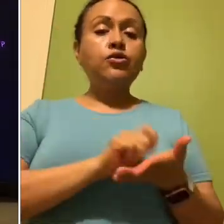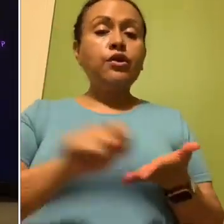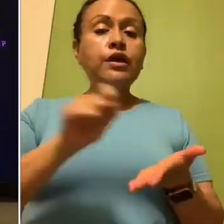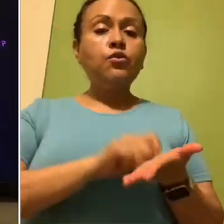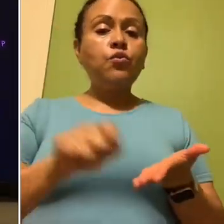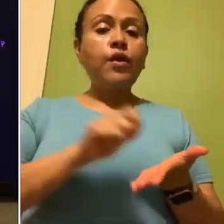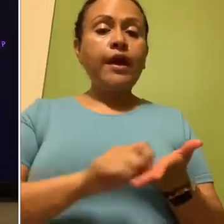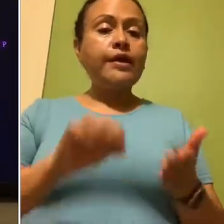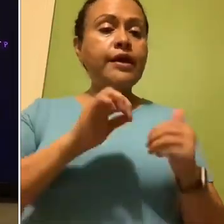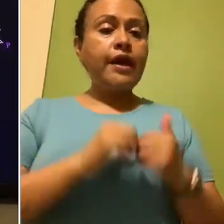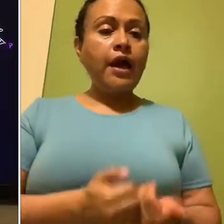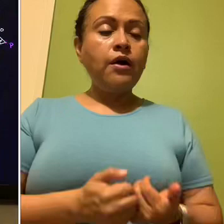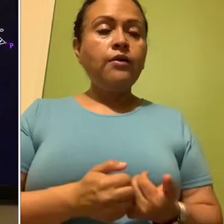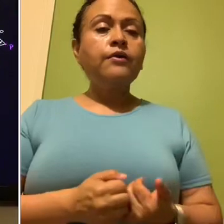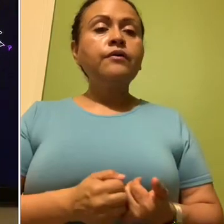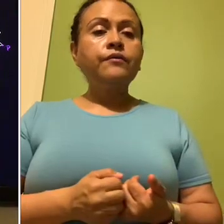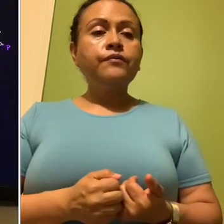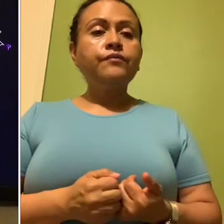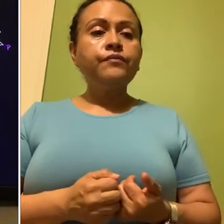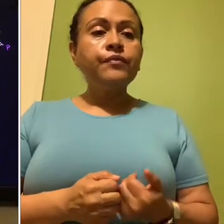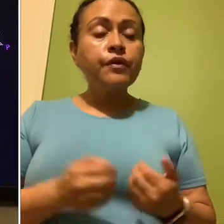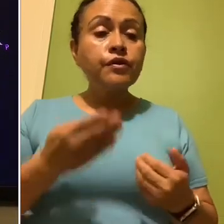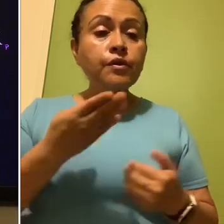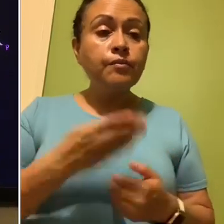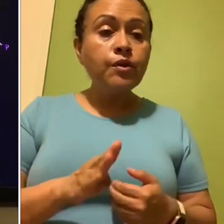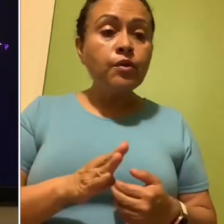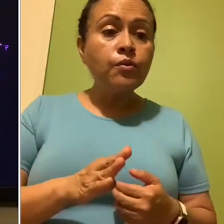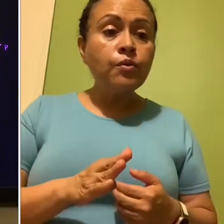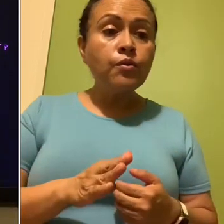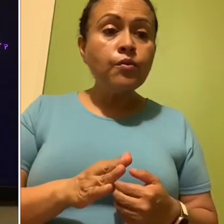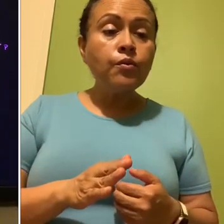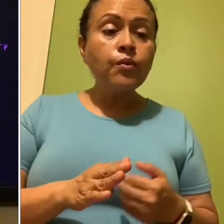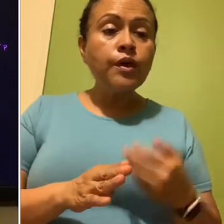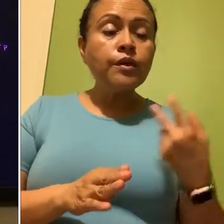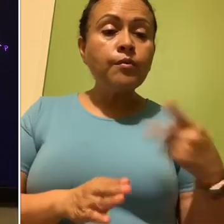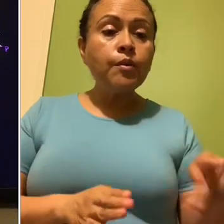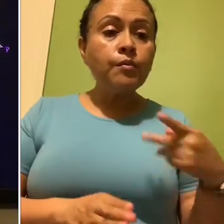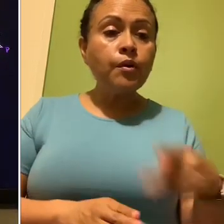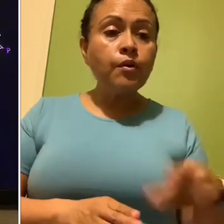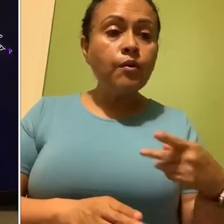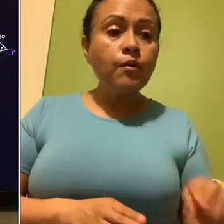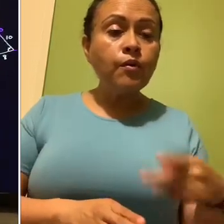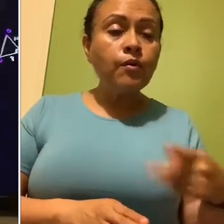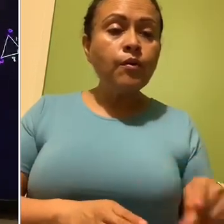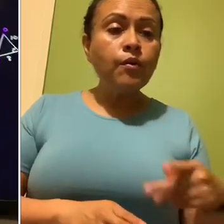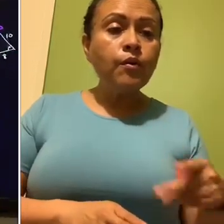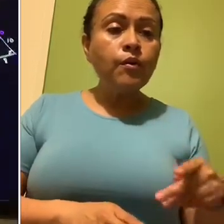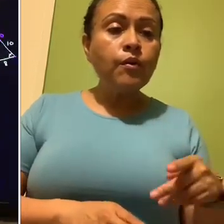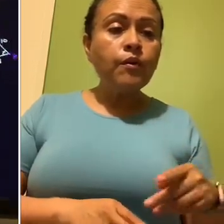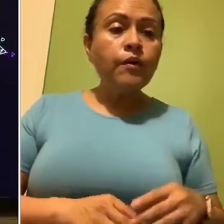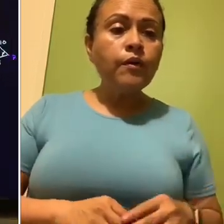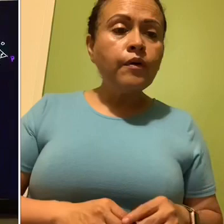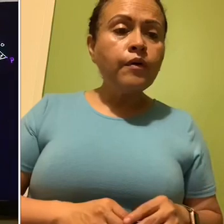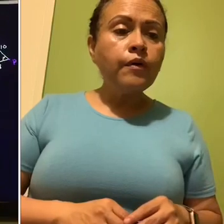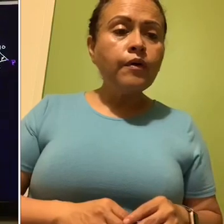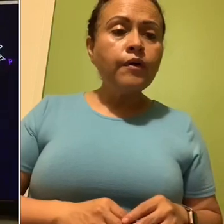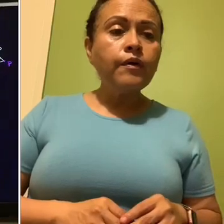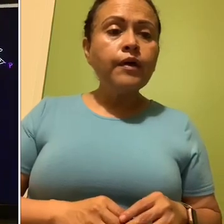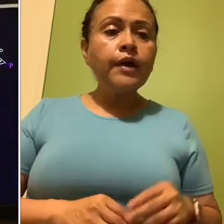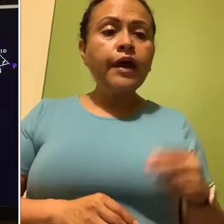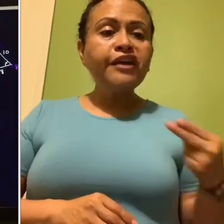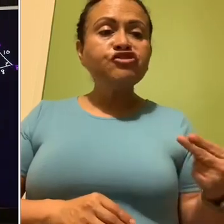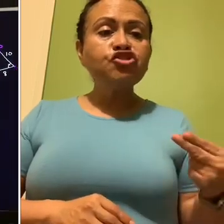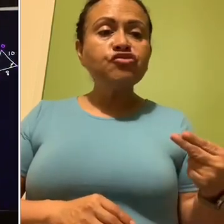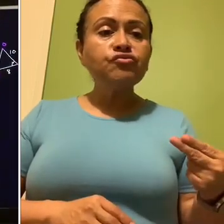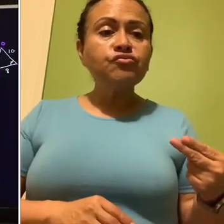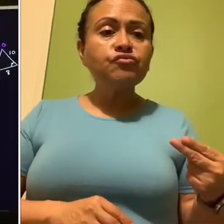I'll make sure I get the order right. So we'll start with E, which is between the blue and the magenta side. So that's between the blue and the magenta